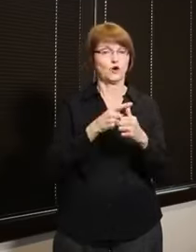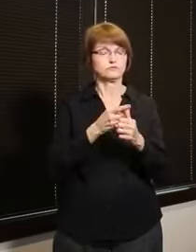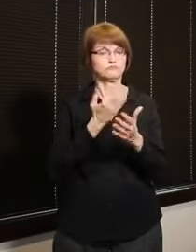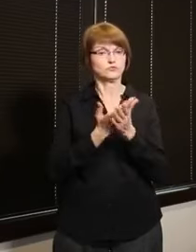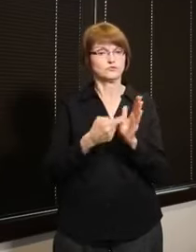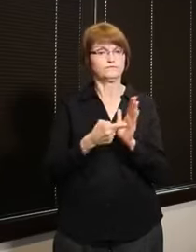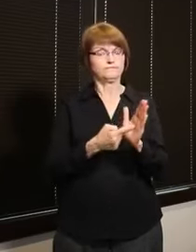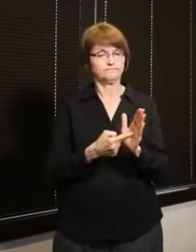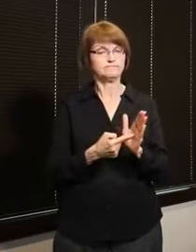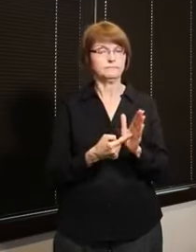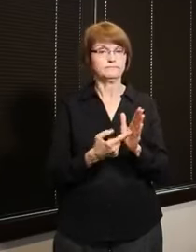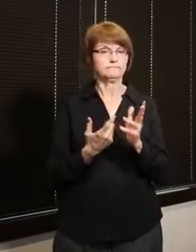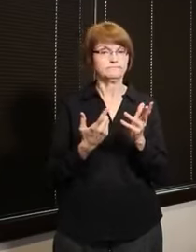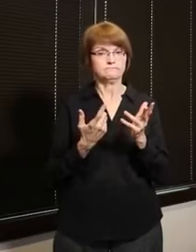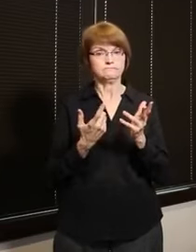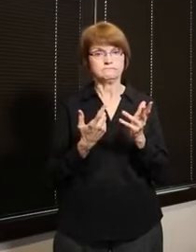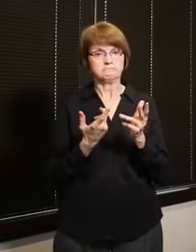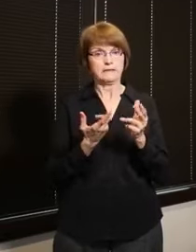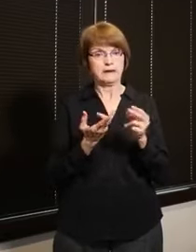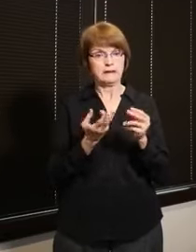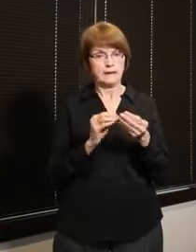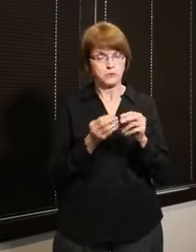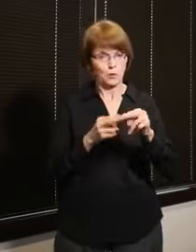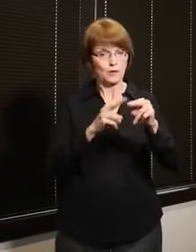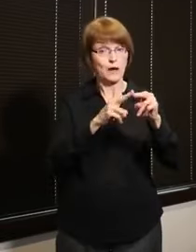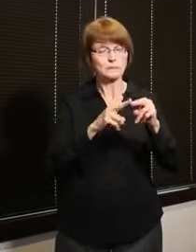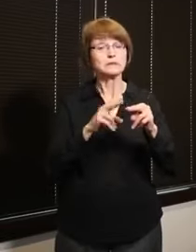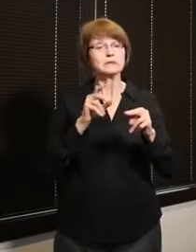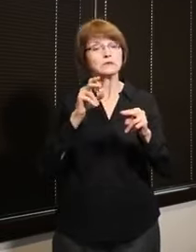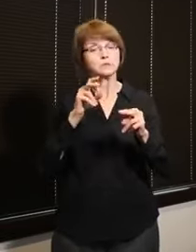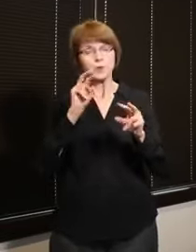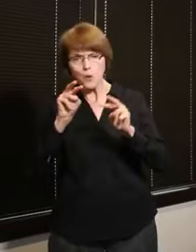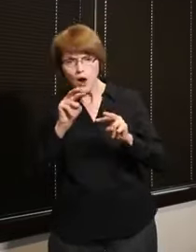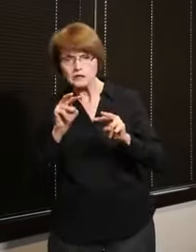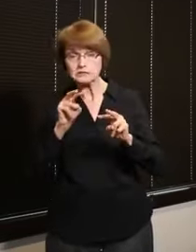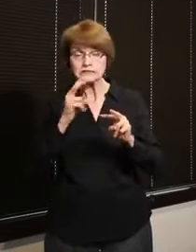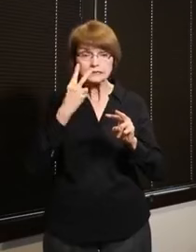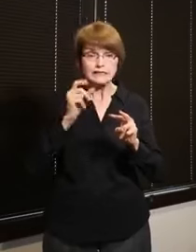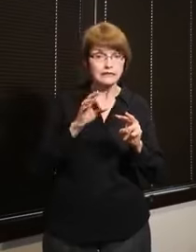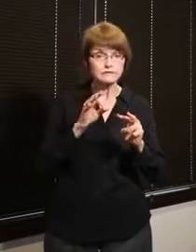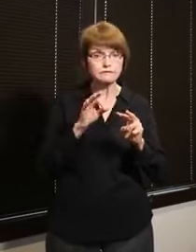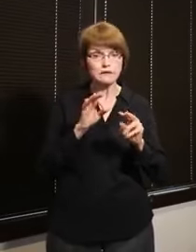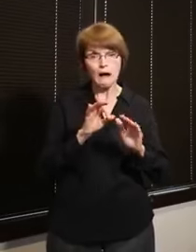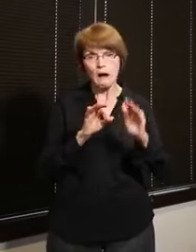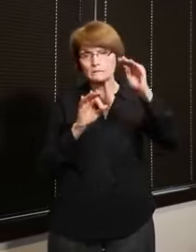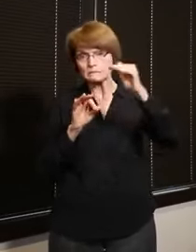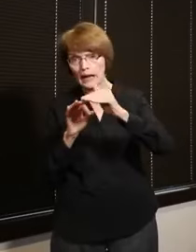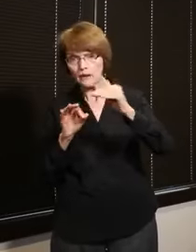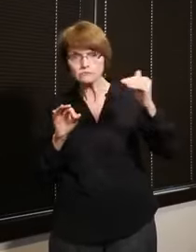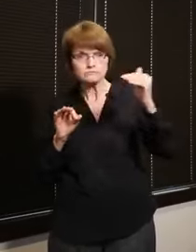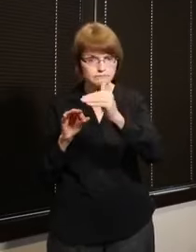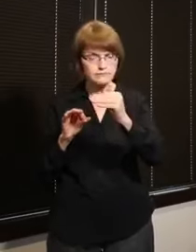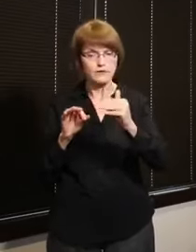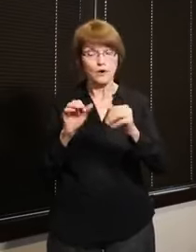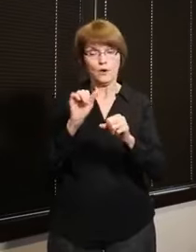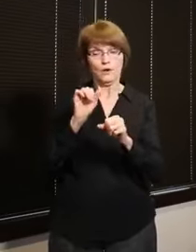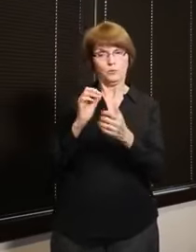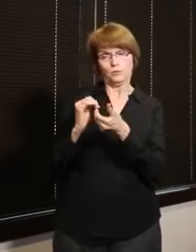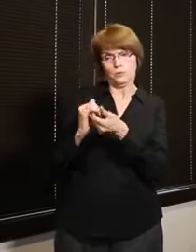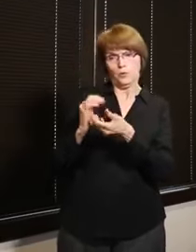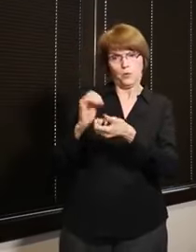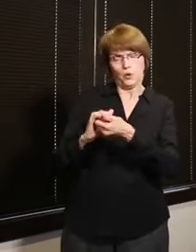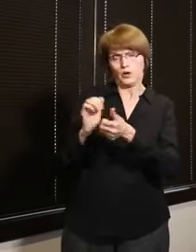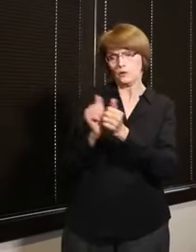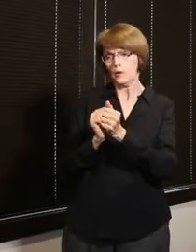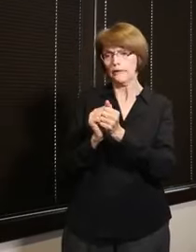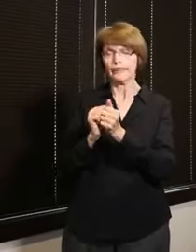and seeing if there are any trends in that data. So we're working with our analysts and with our data scientists to see if there are